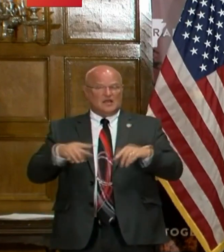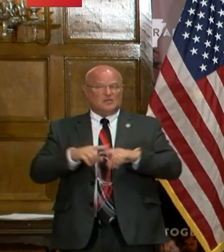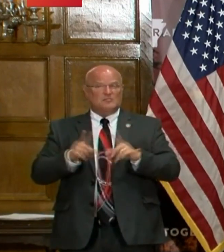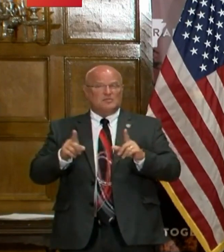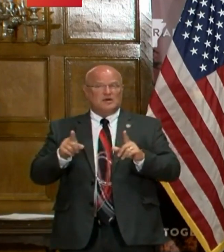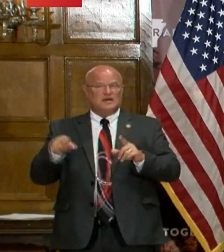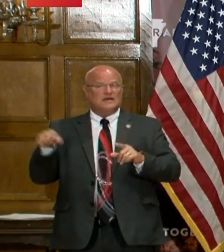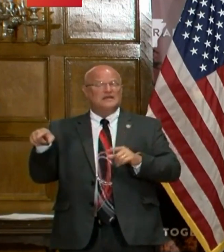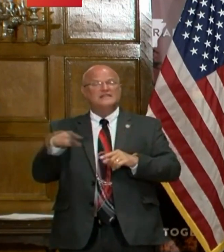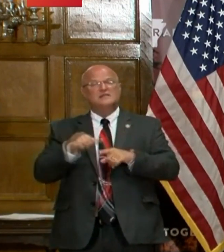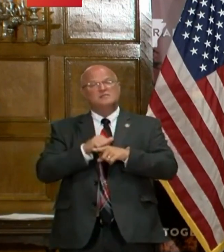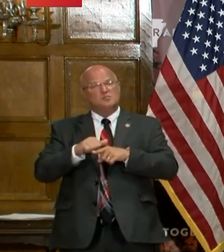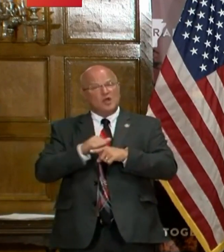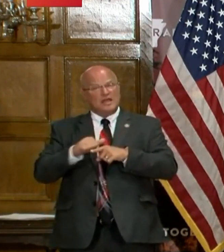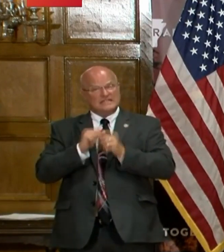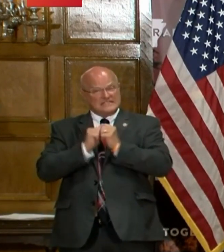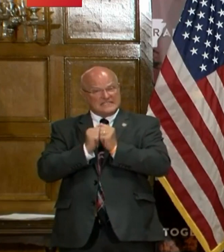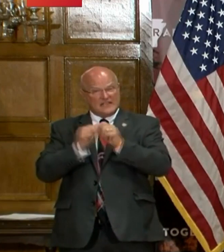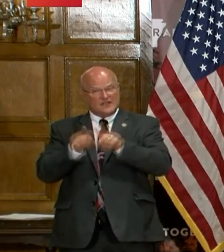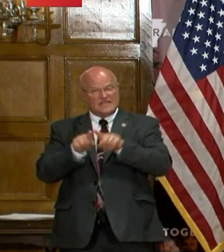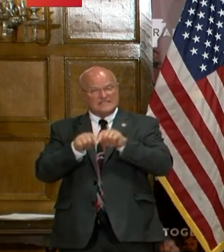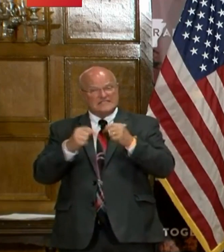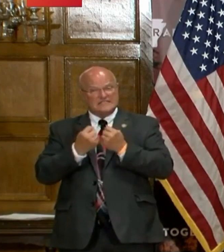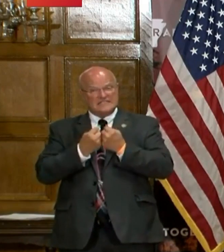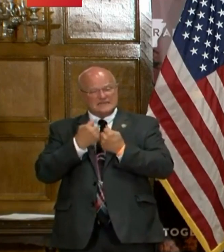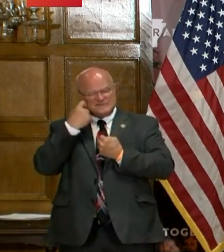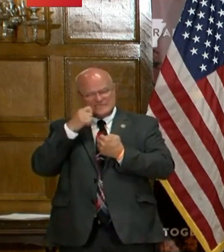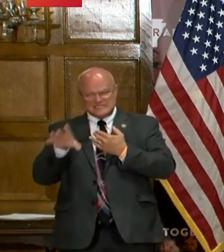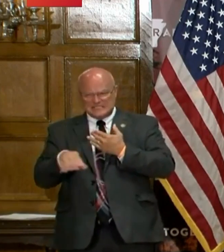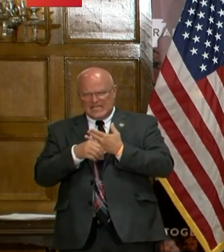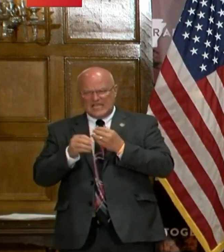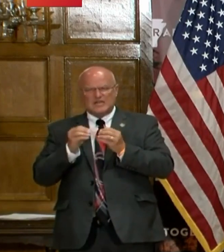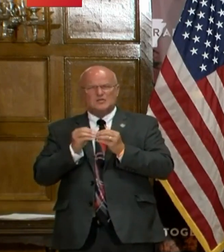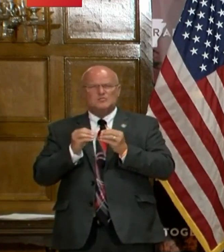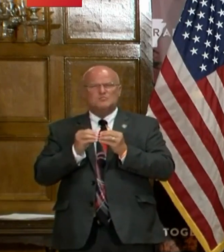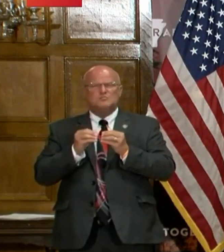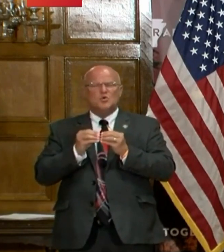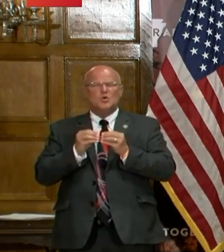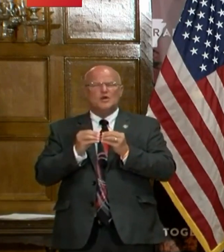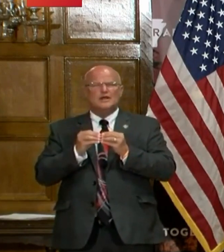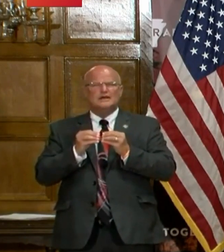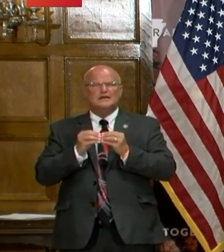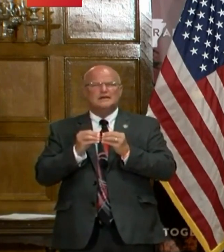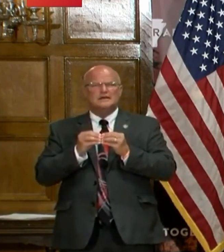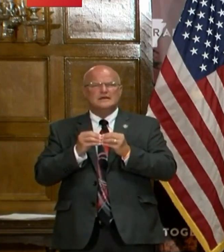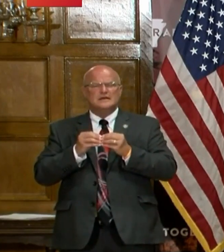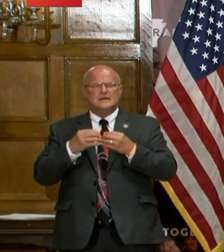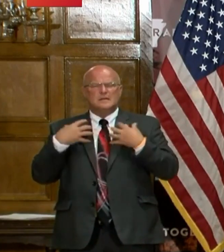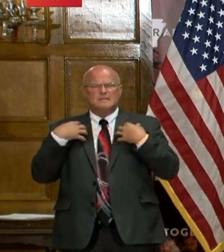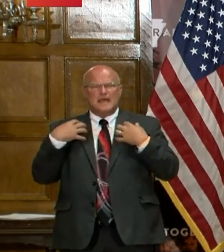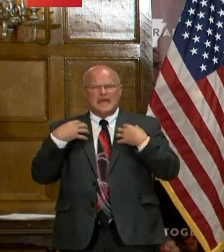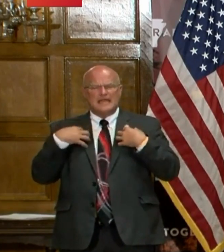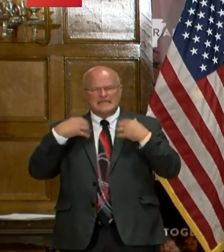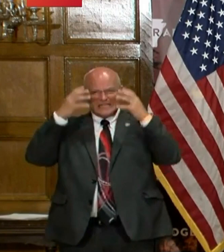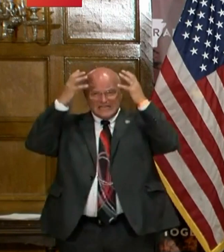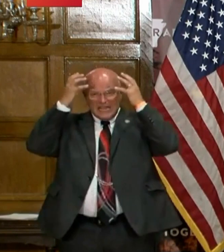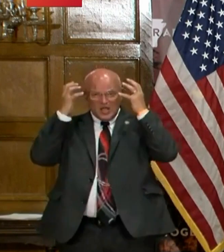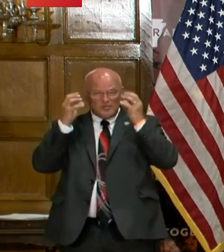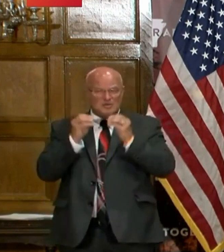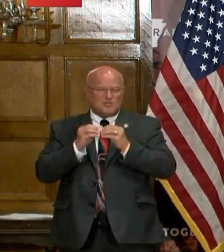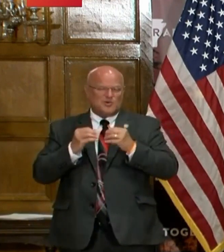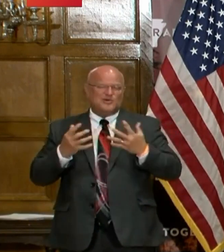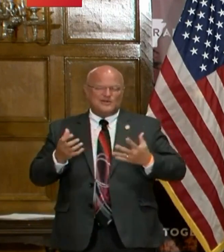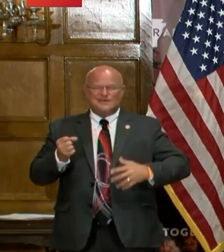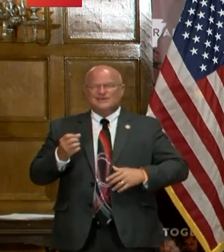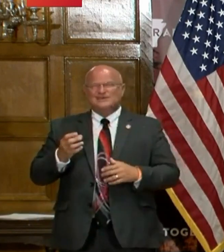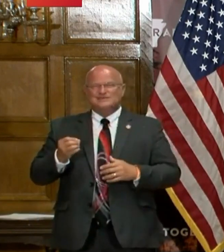bit more padding and helmet to it. So this is a start this week. Obviously, if we